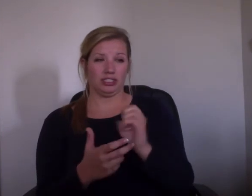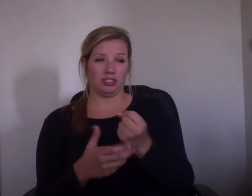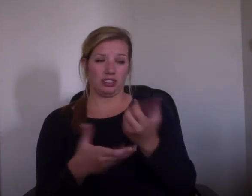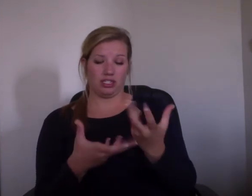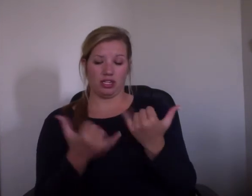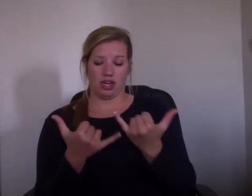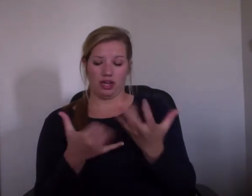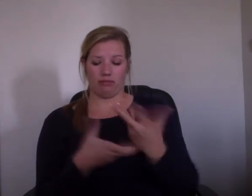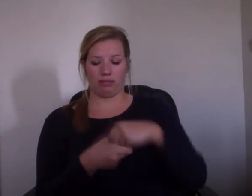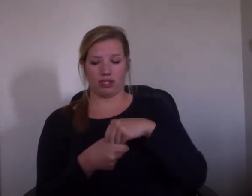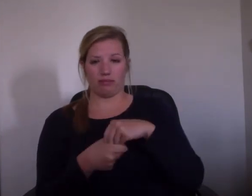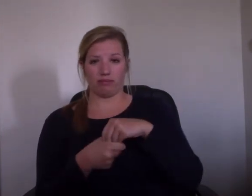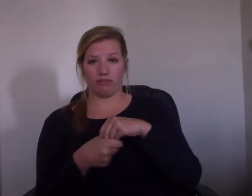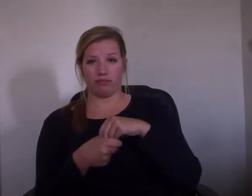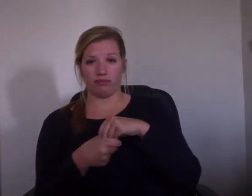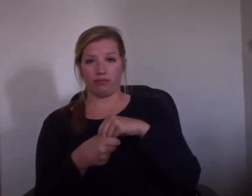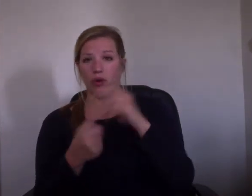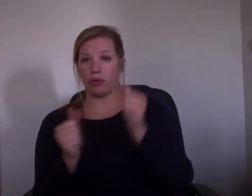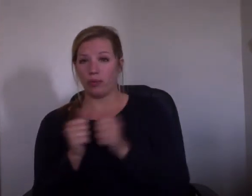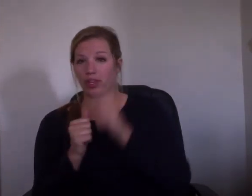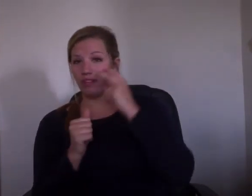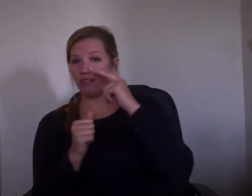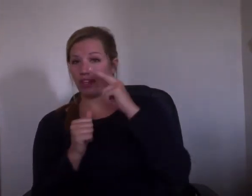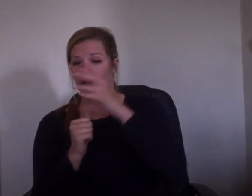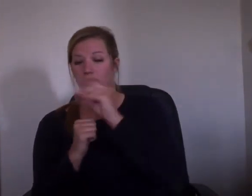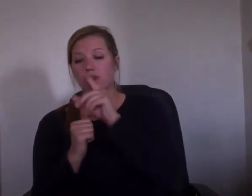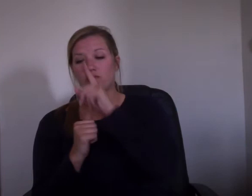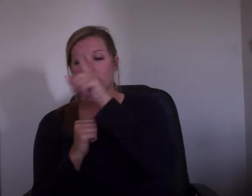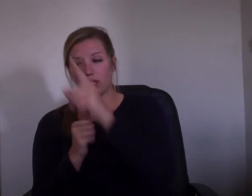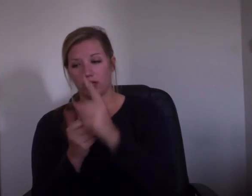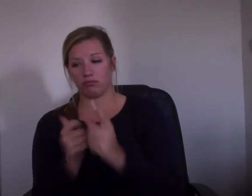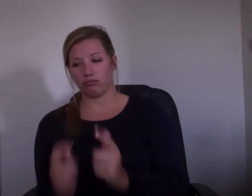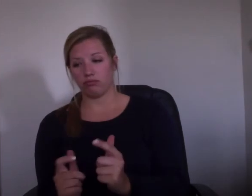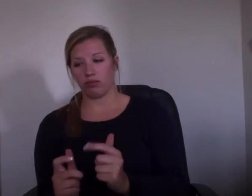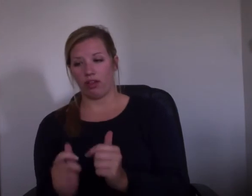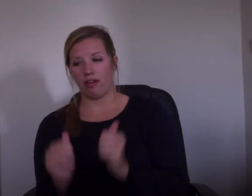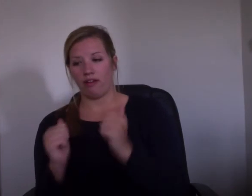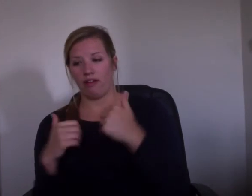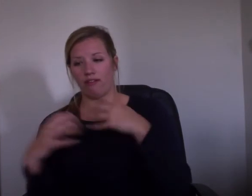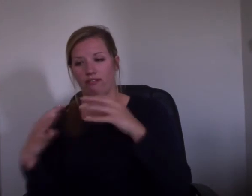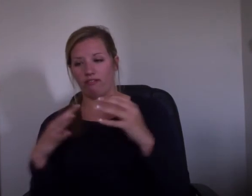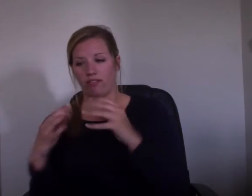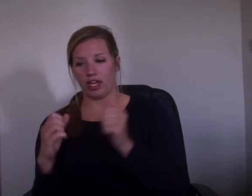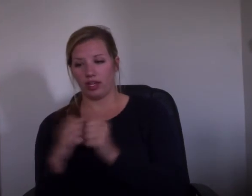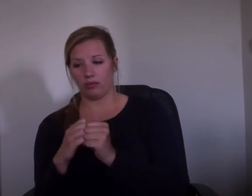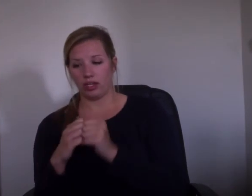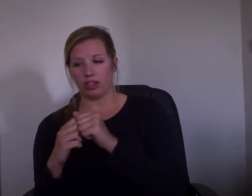active role in actually fighting against the Vietnamese from the north.